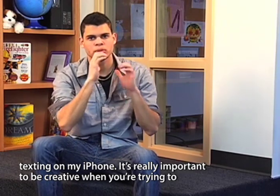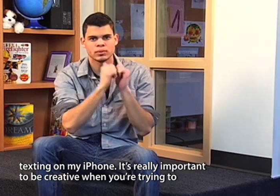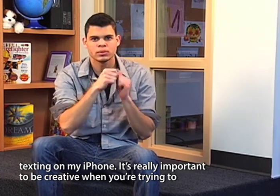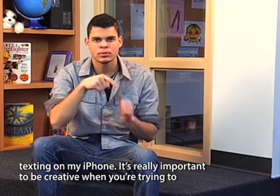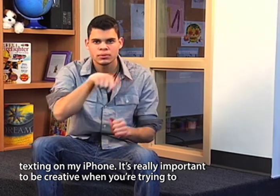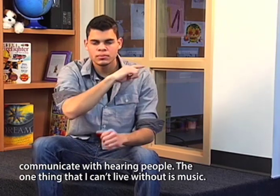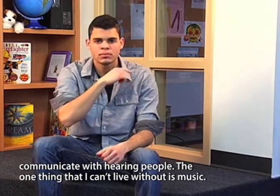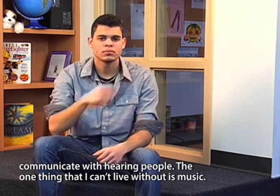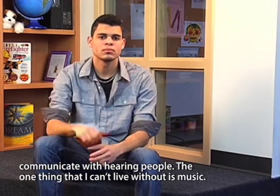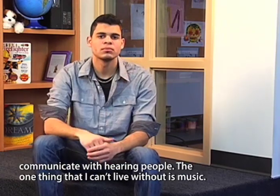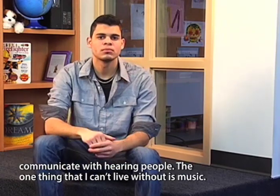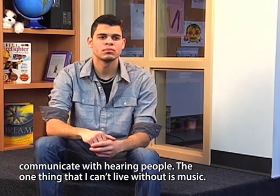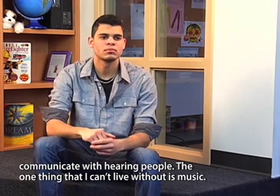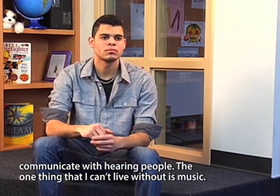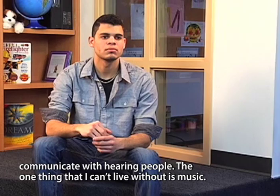you're trying to communicate with hearing people.